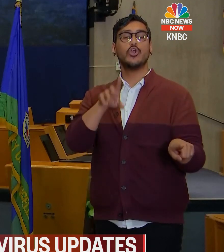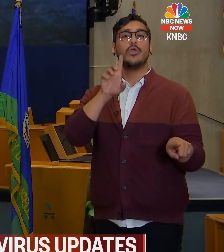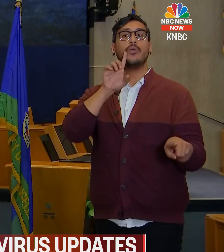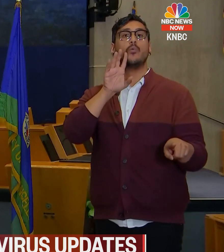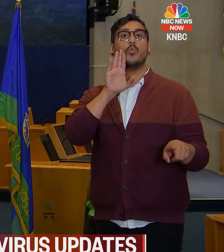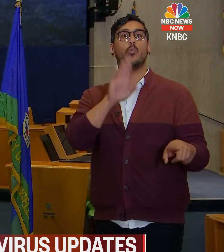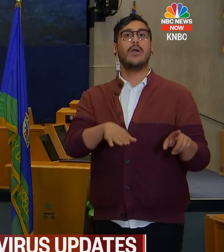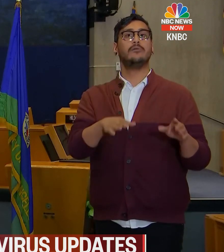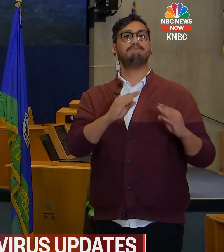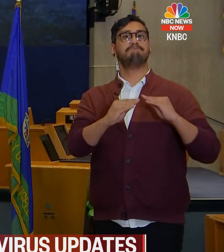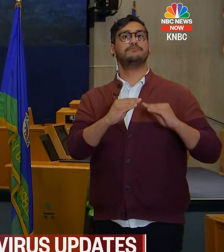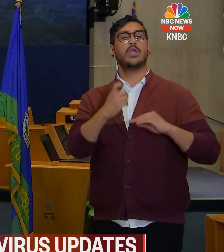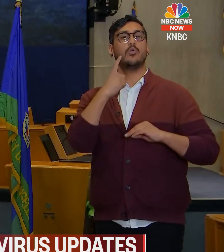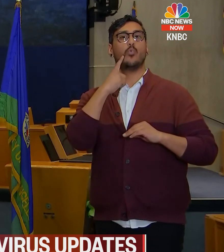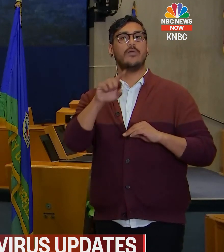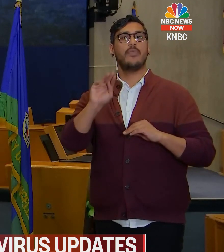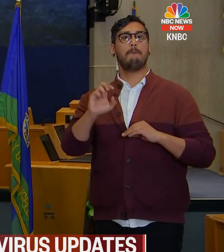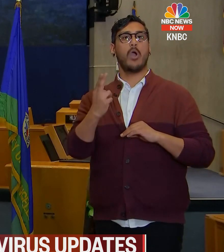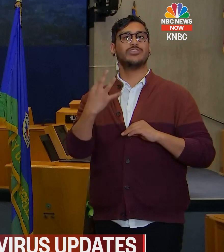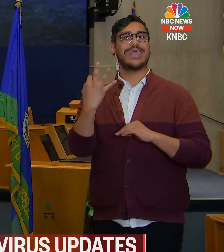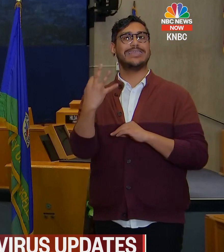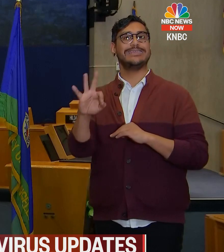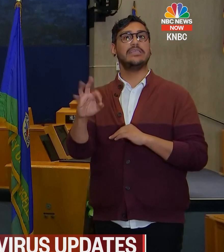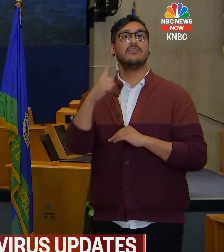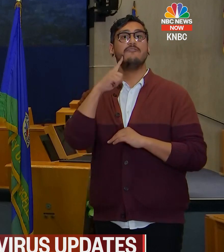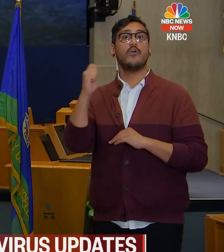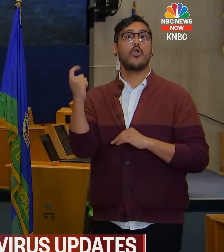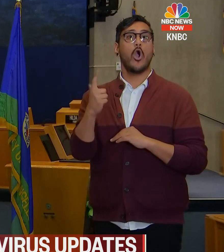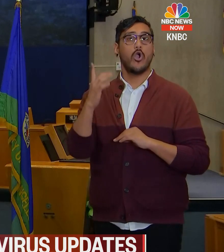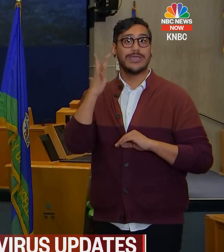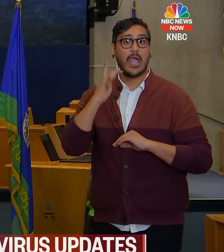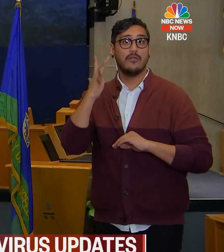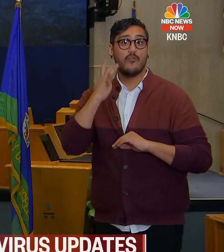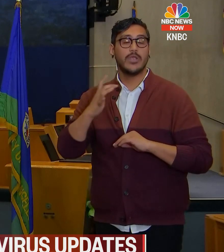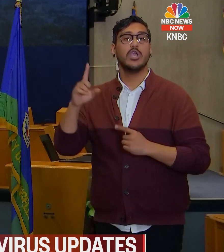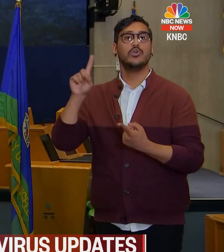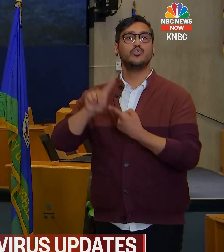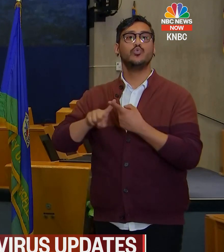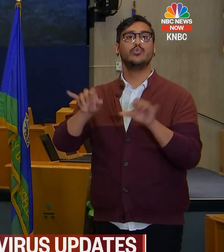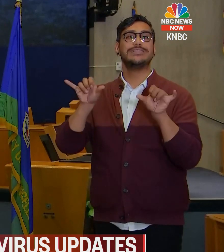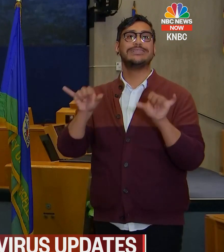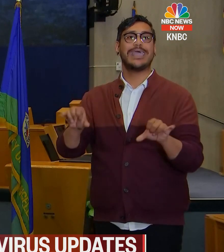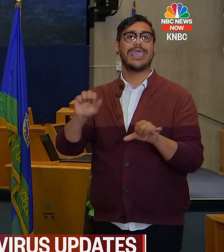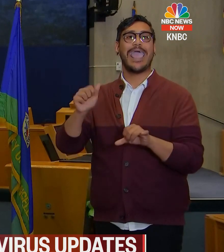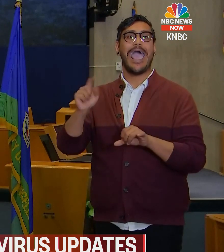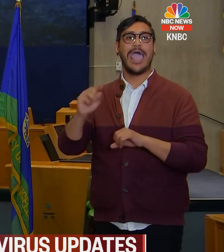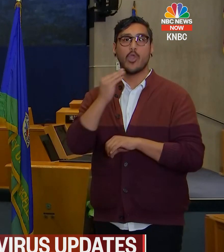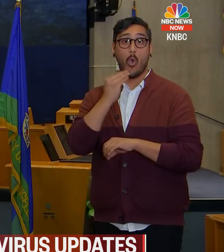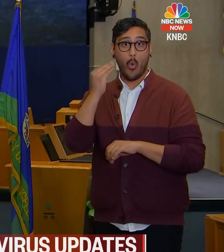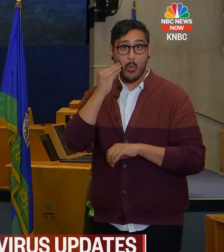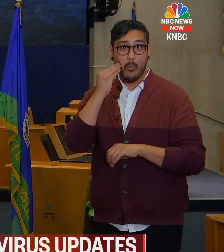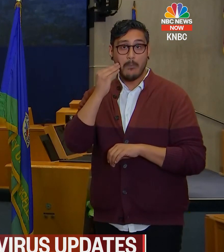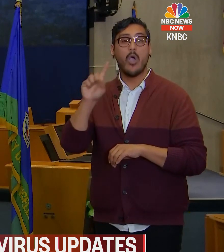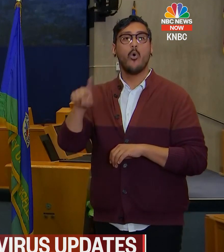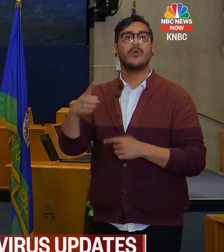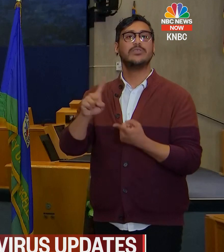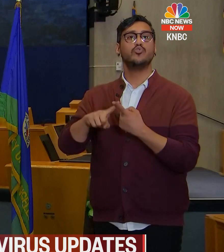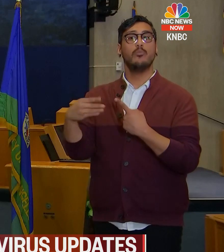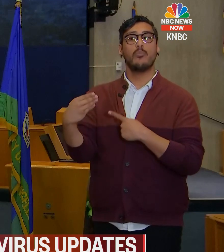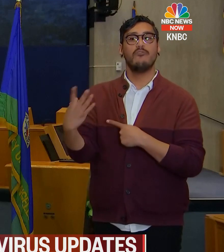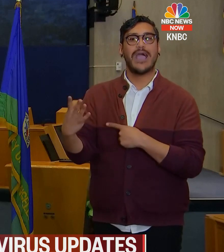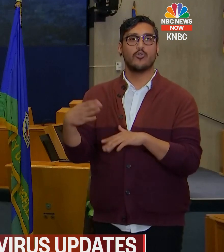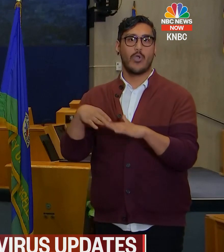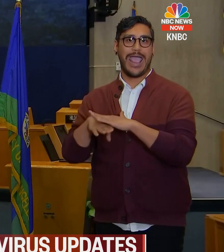Governor Newsom's March 19th directive for all Californians to stay at home except to provide or